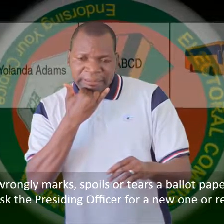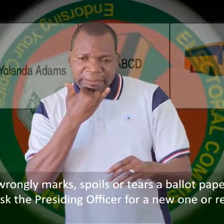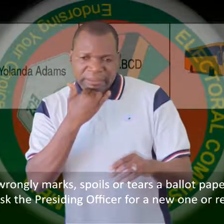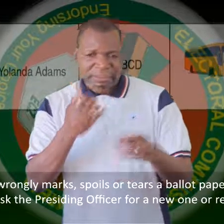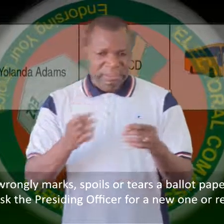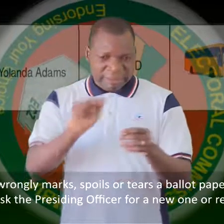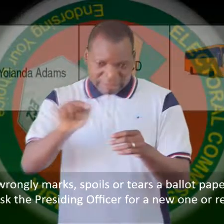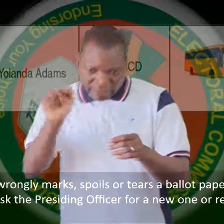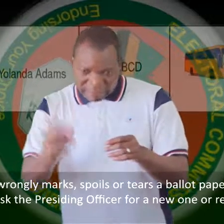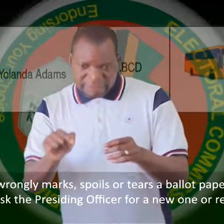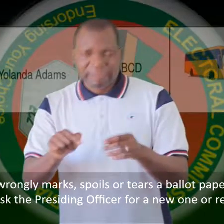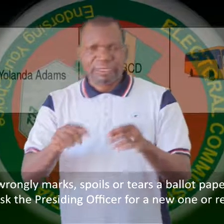or replacement.